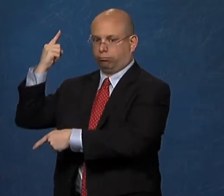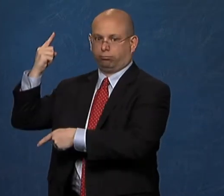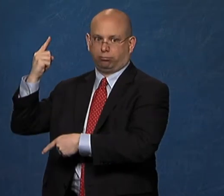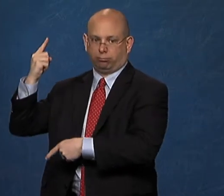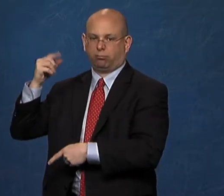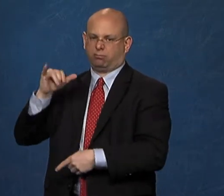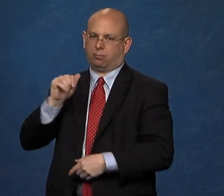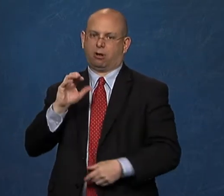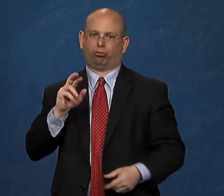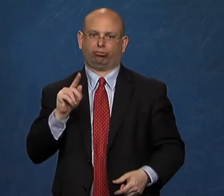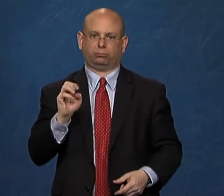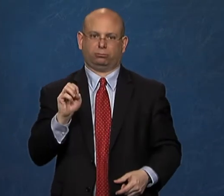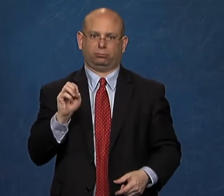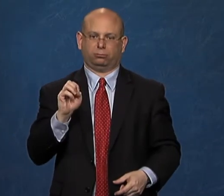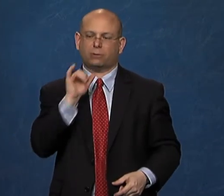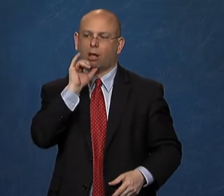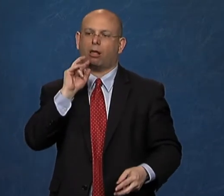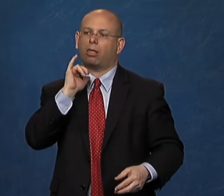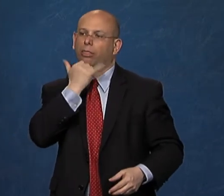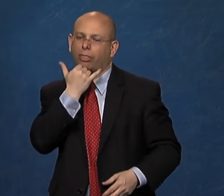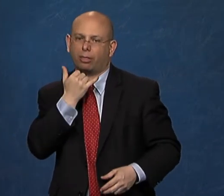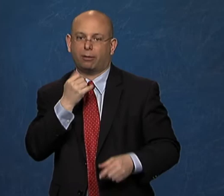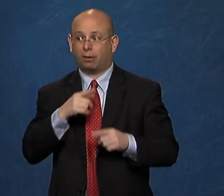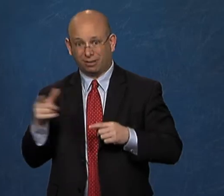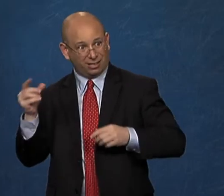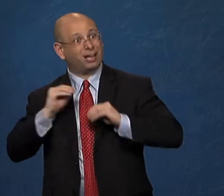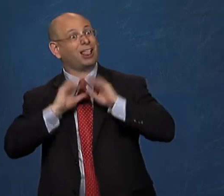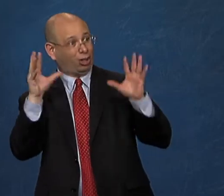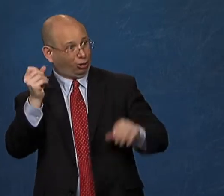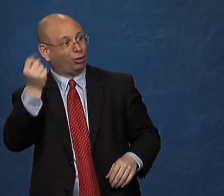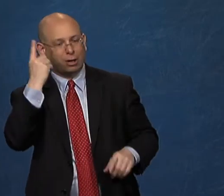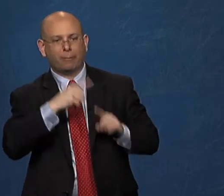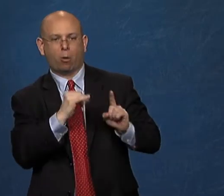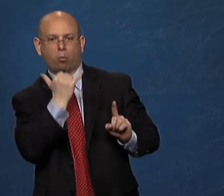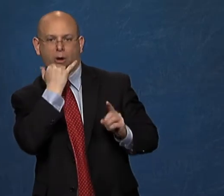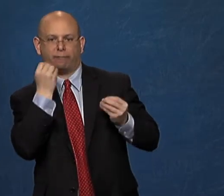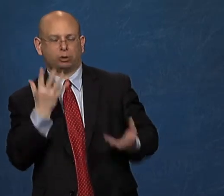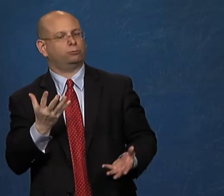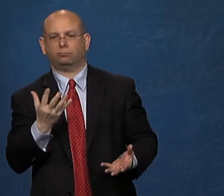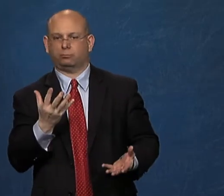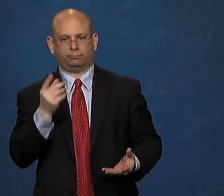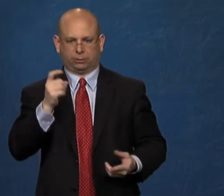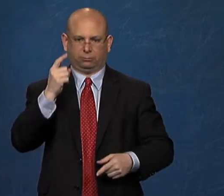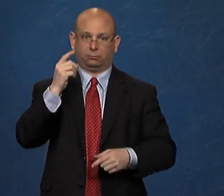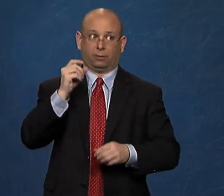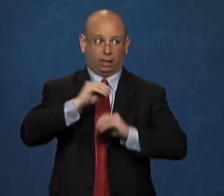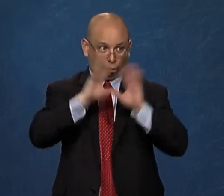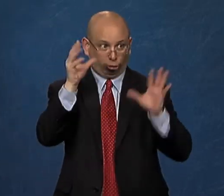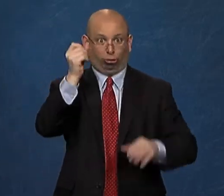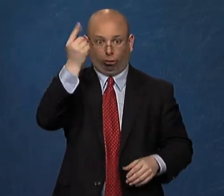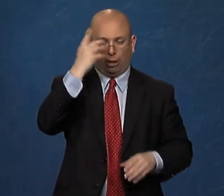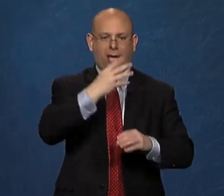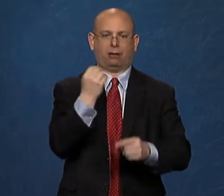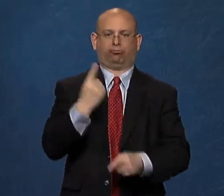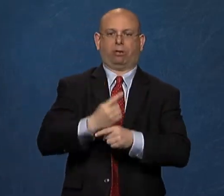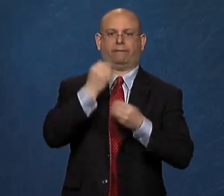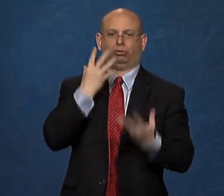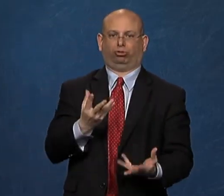to deliver an accurate interpretation. There should be no miscommunications or miscues. The information may be clear, but